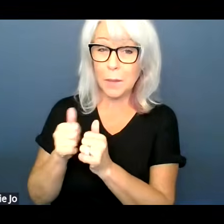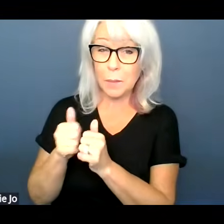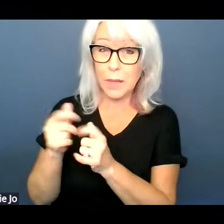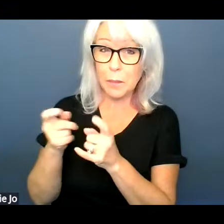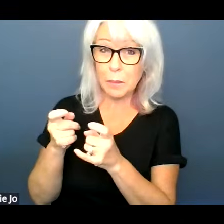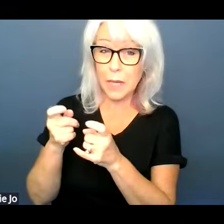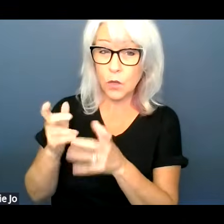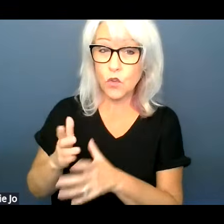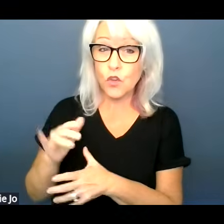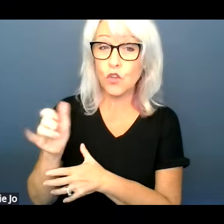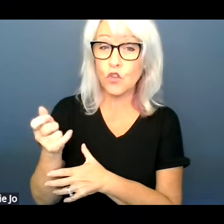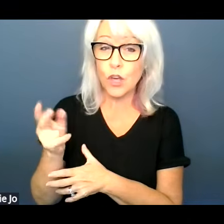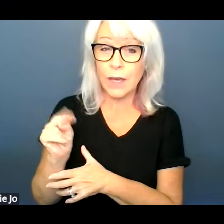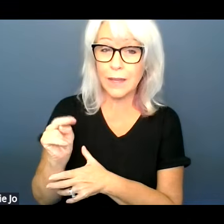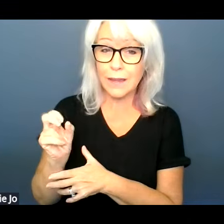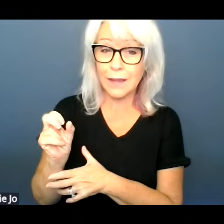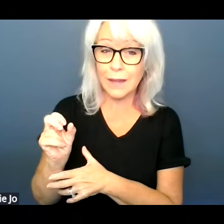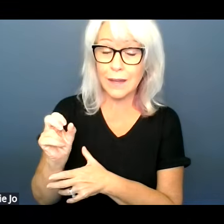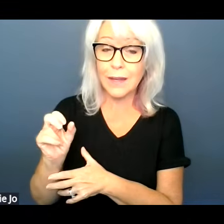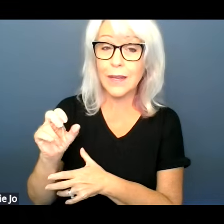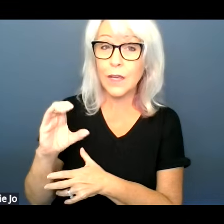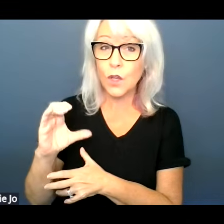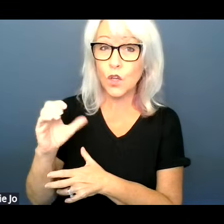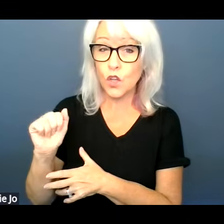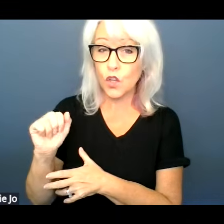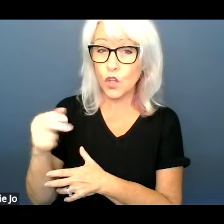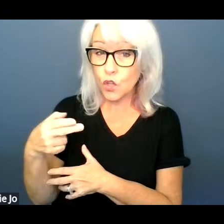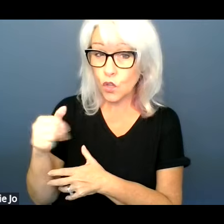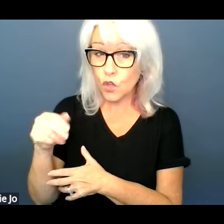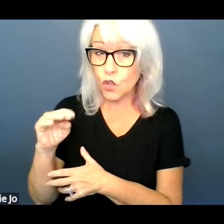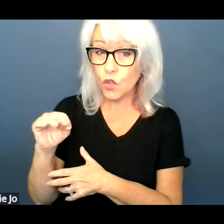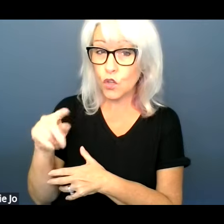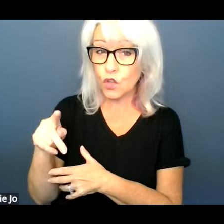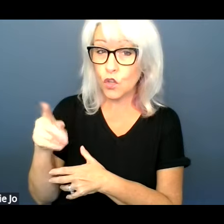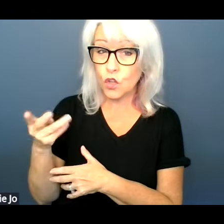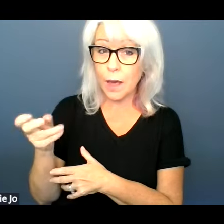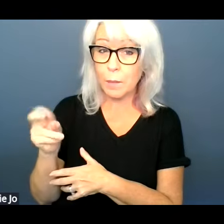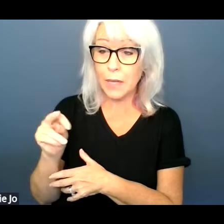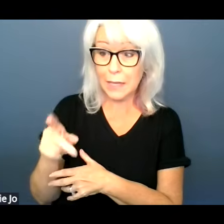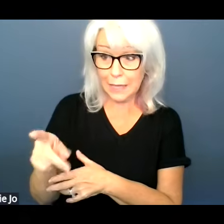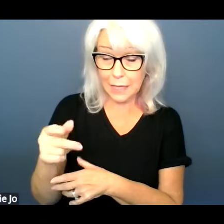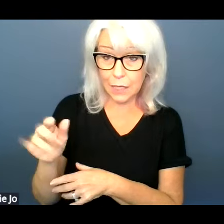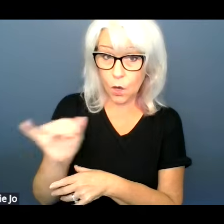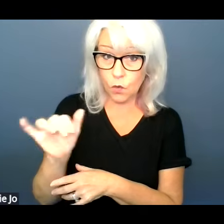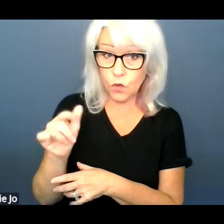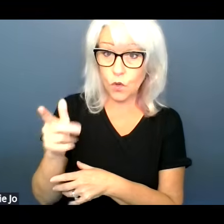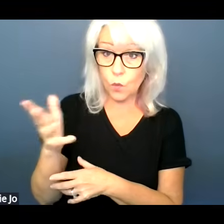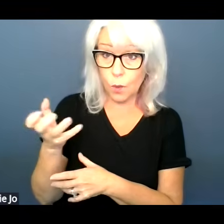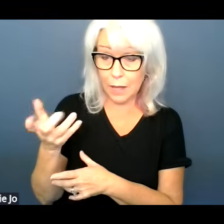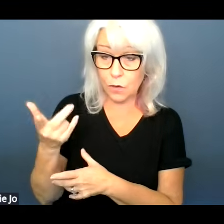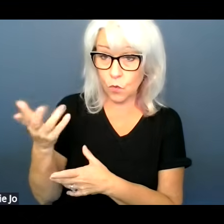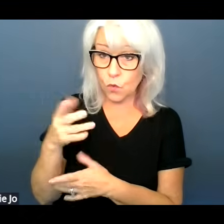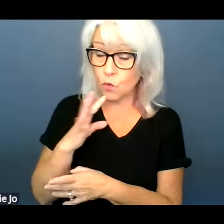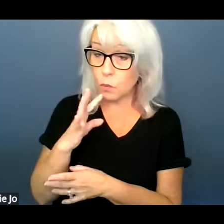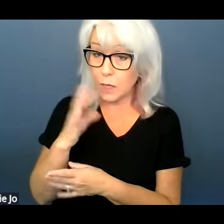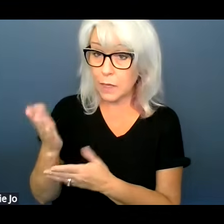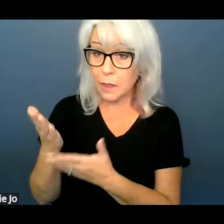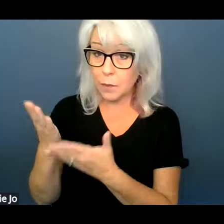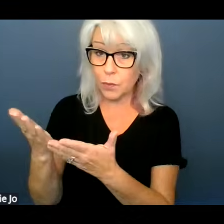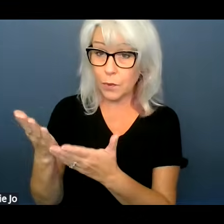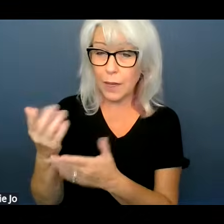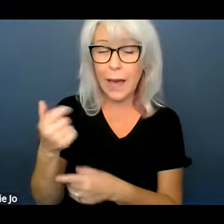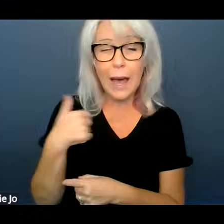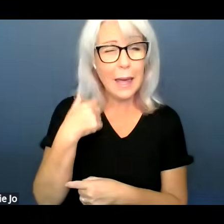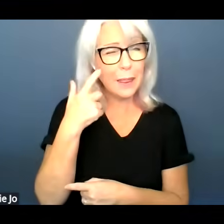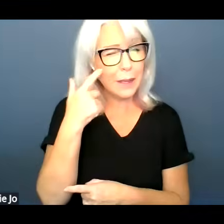well. Yes. You said that he also has testimony. I think he would just, I guess, like to